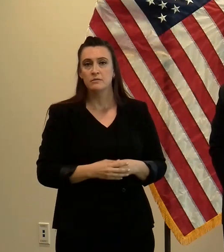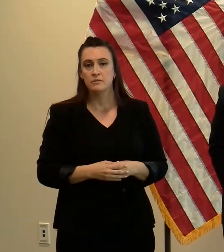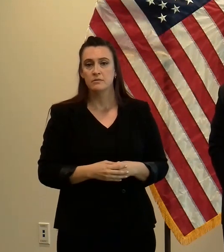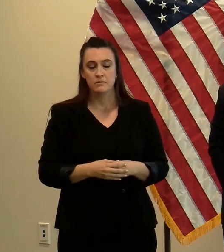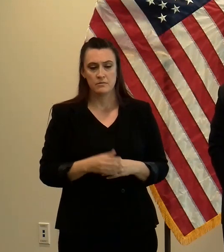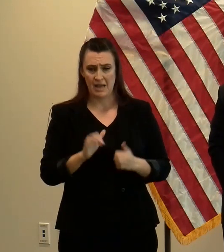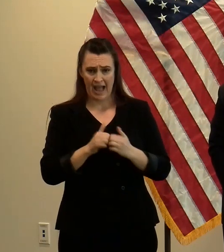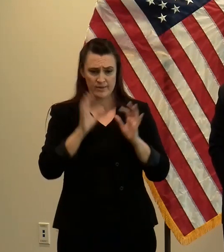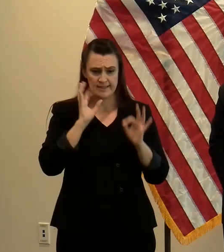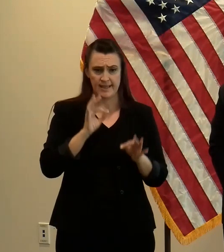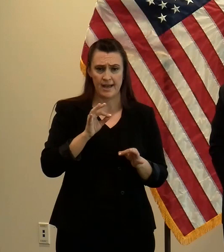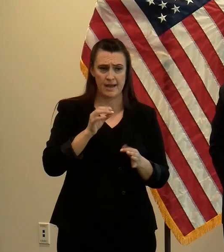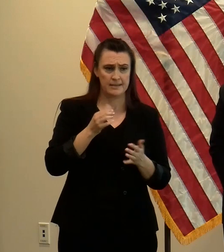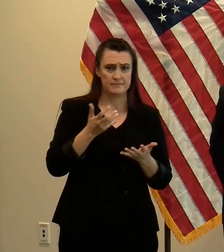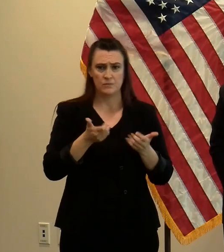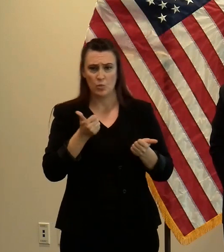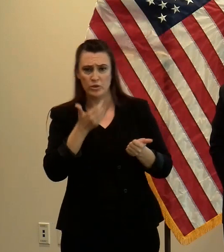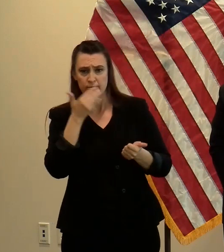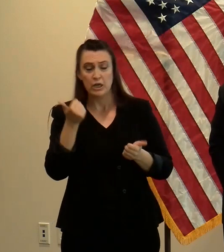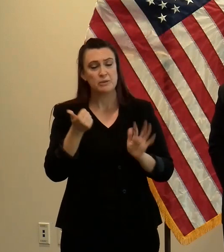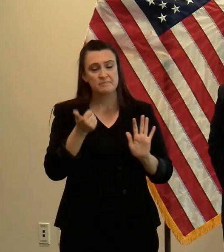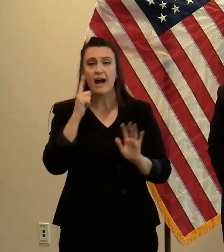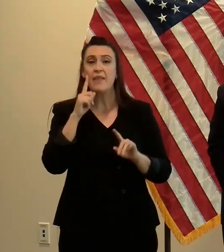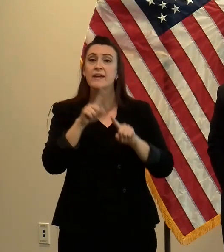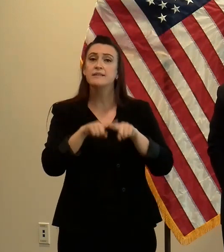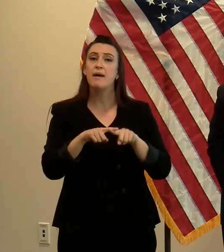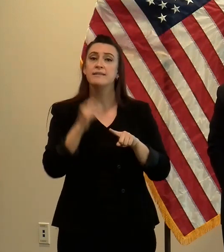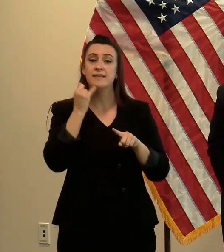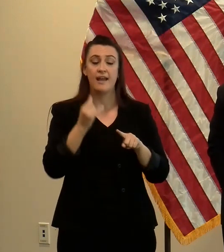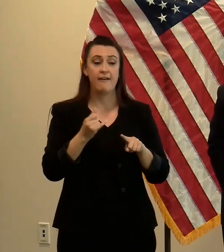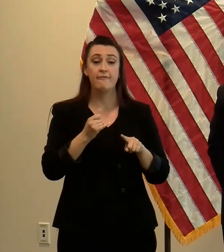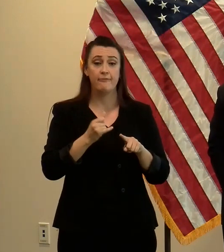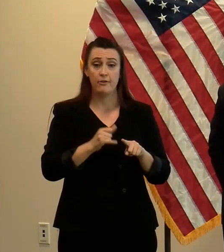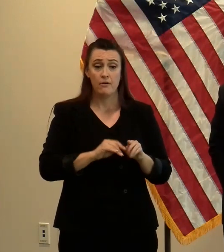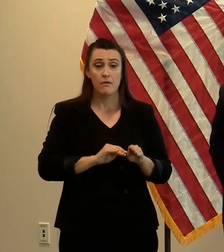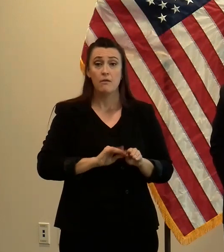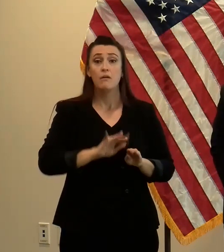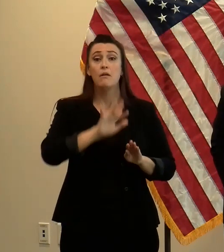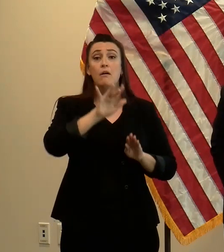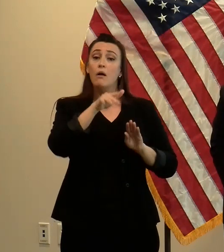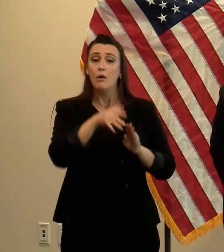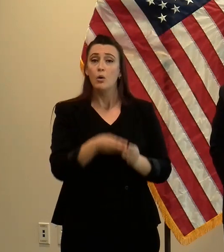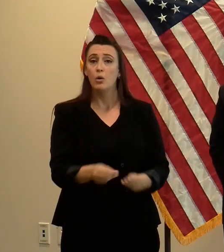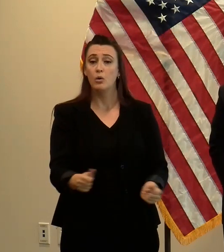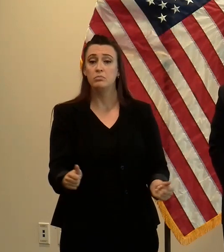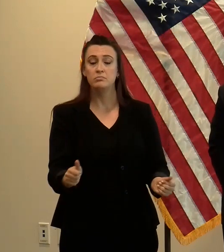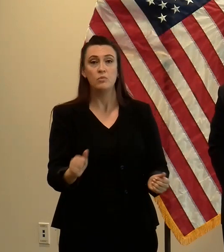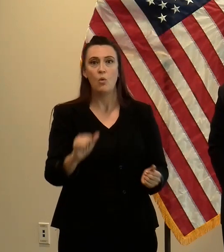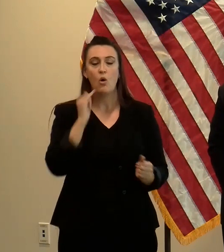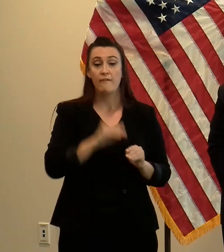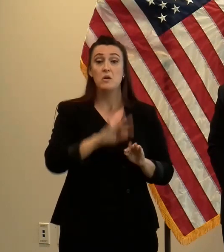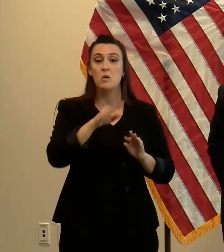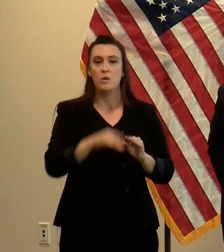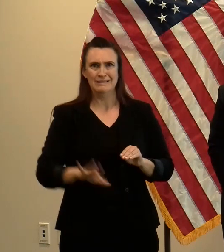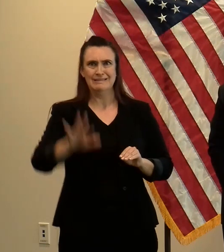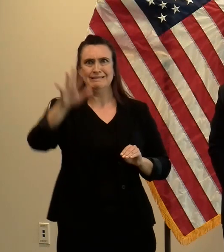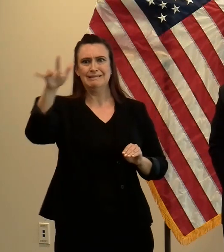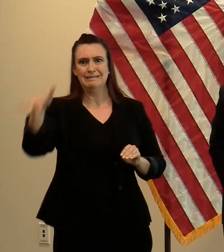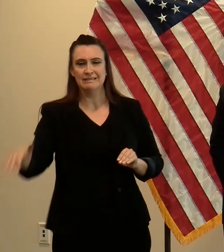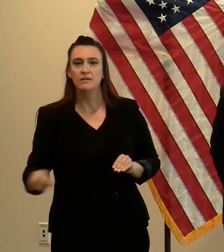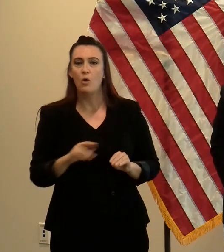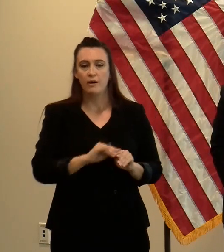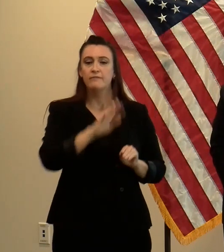type of decision. I think it'll depend on if we get a second wave, where we are with influenza at that time, because that's the start of our